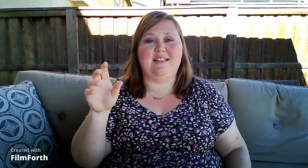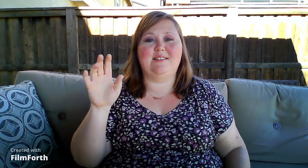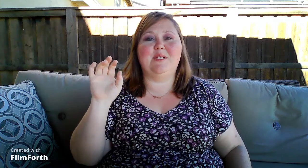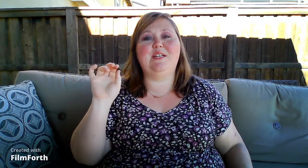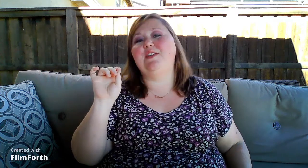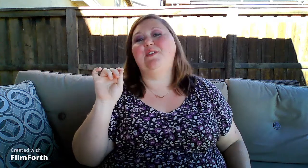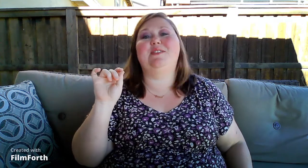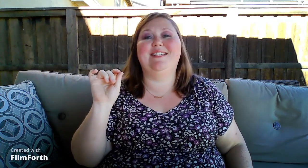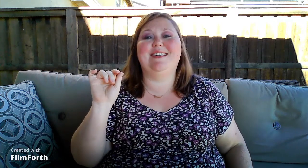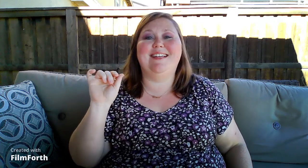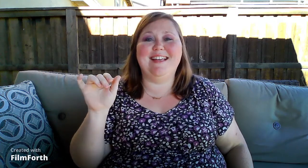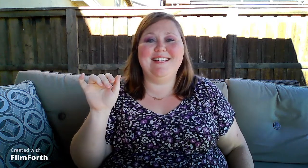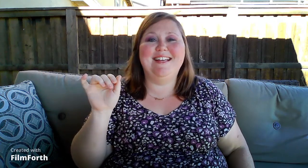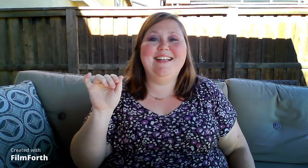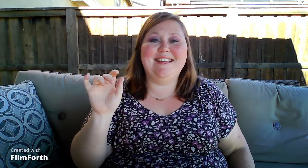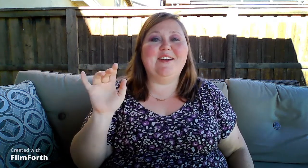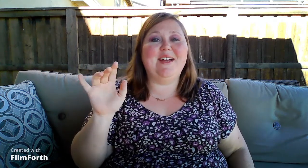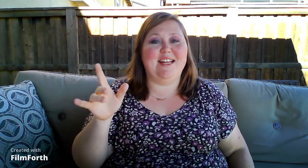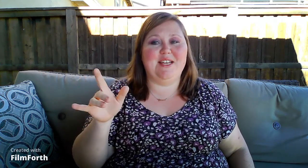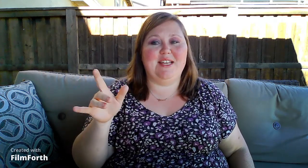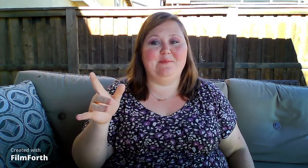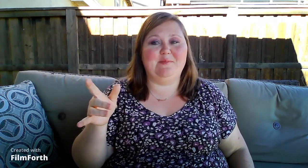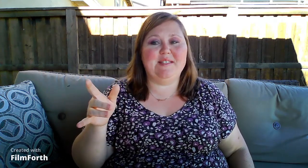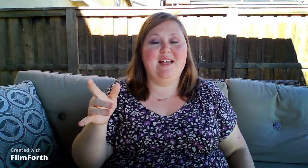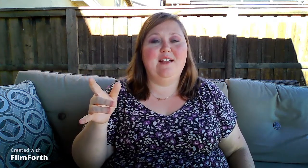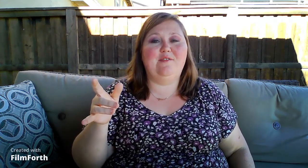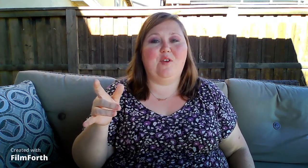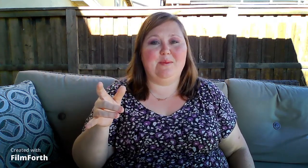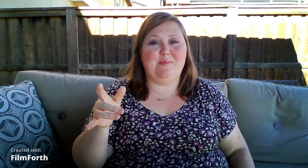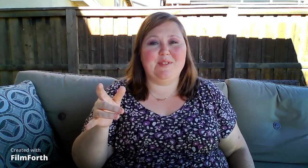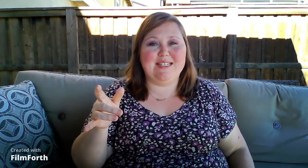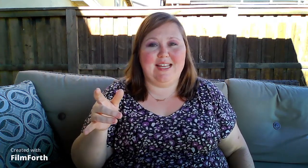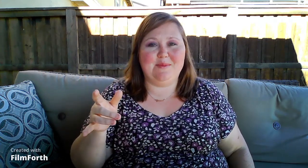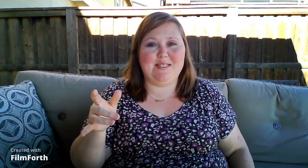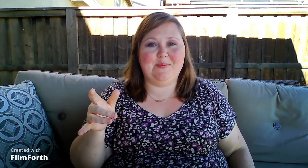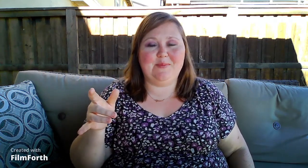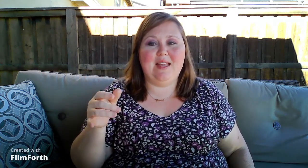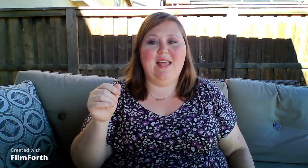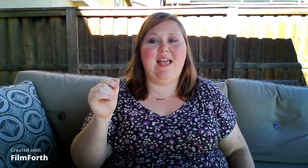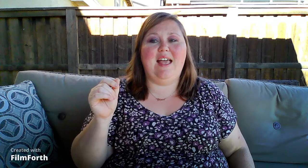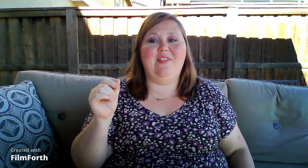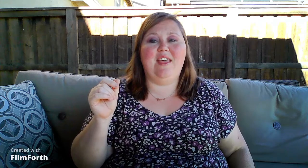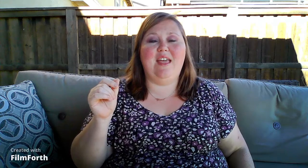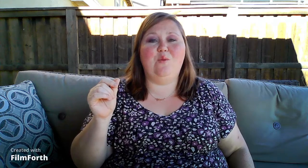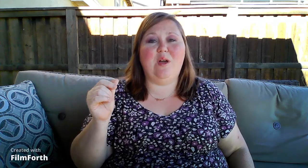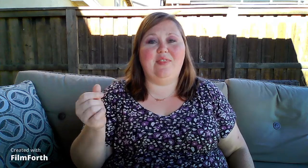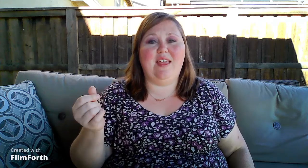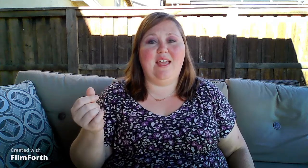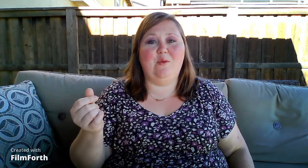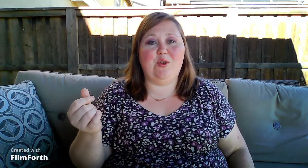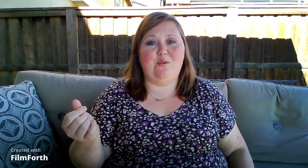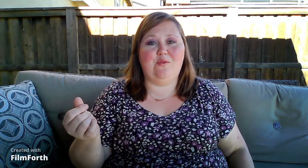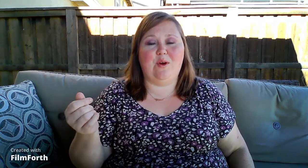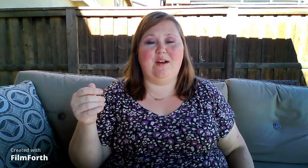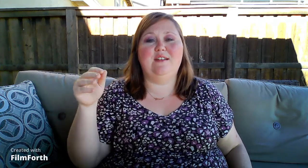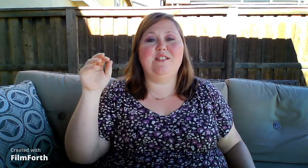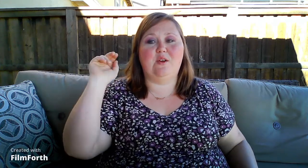Yes, we're going to use letter hand shapes for people's names and then what they were known for. So